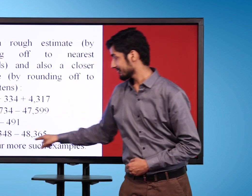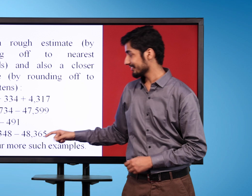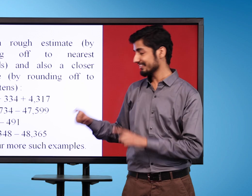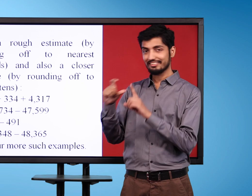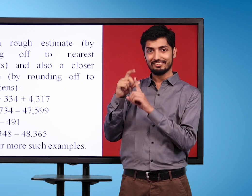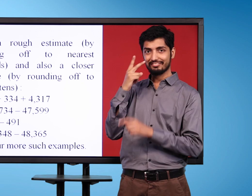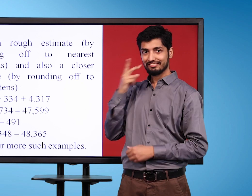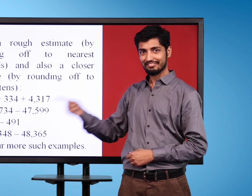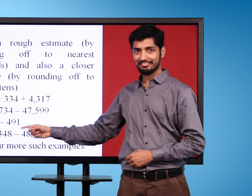D.